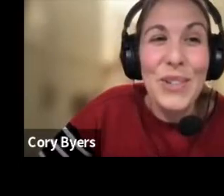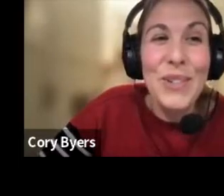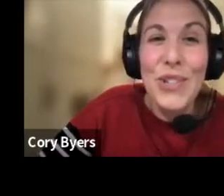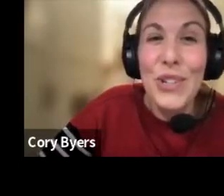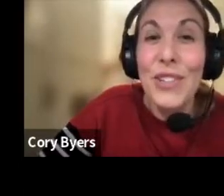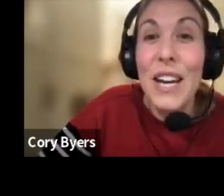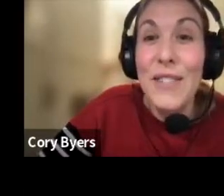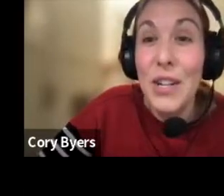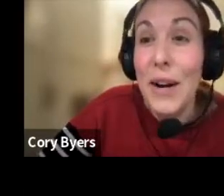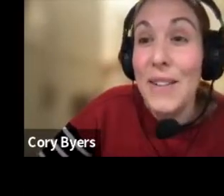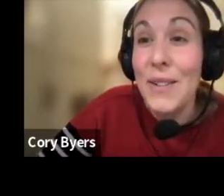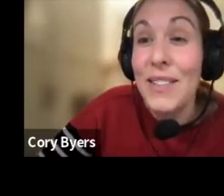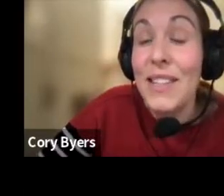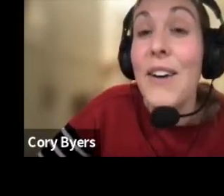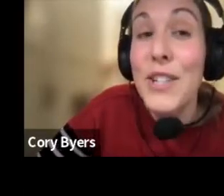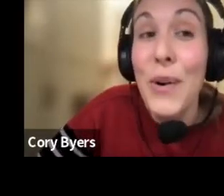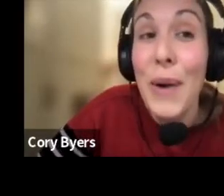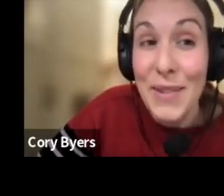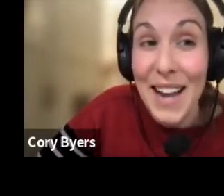children? Whose children